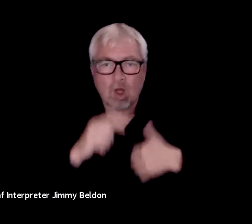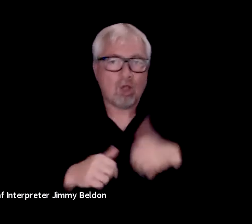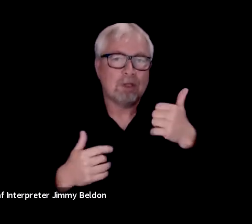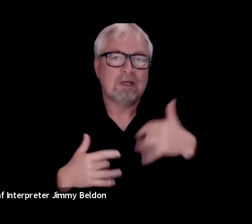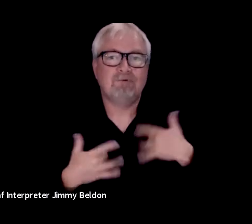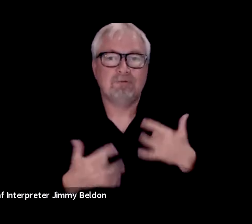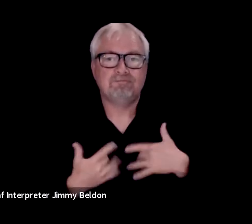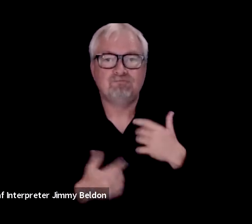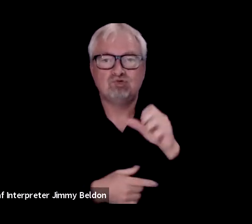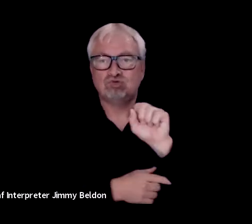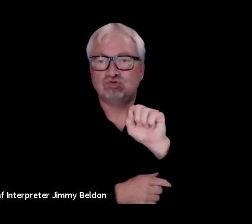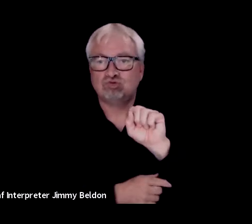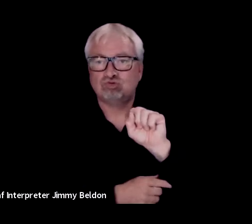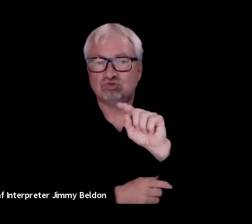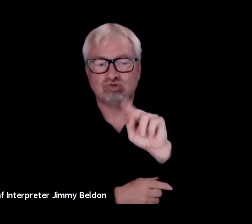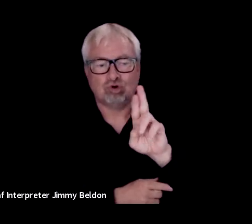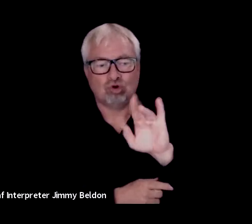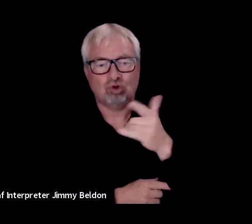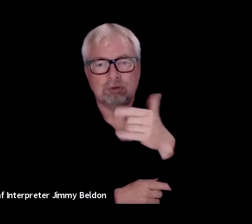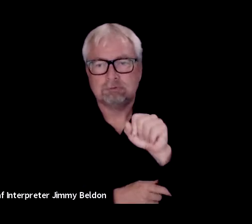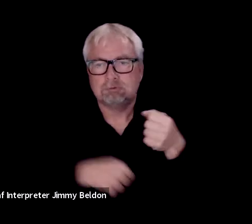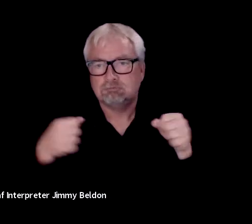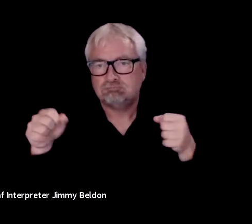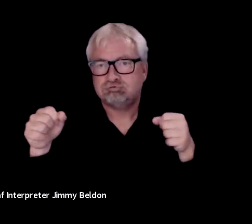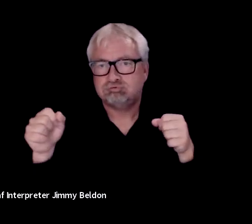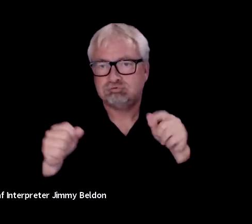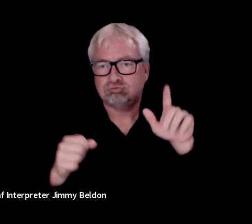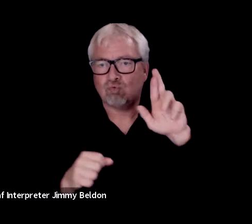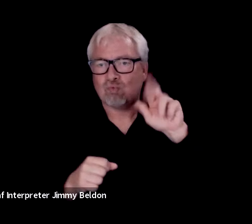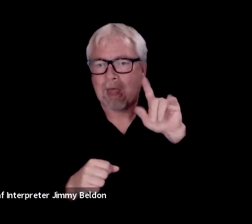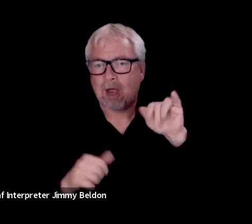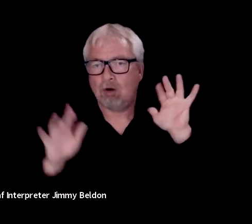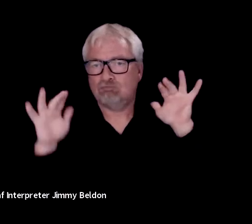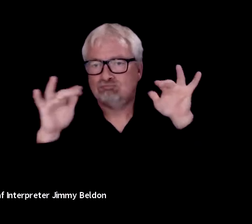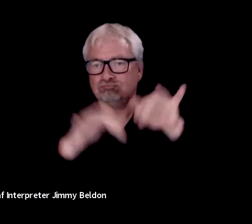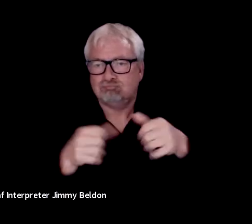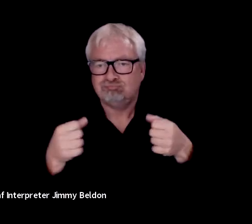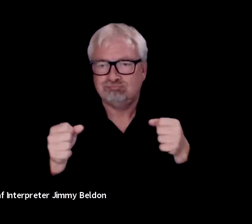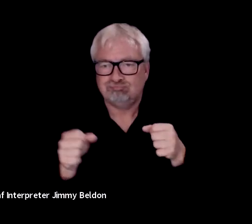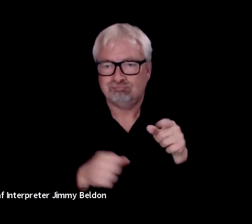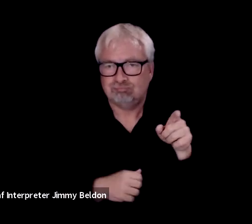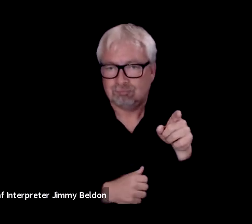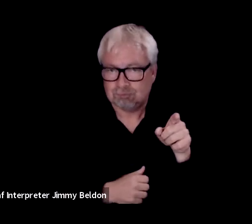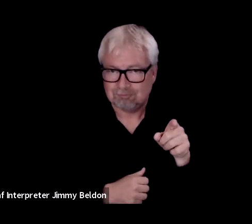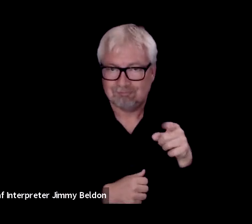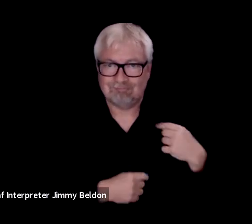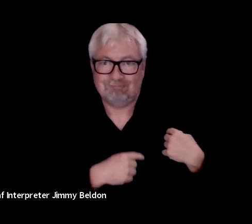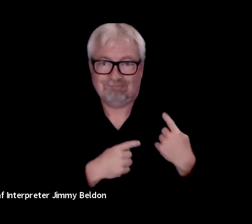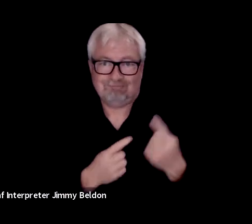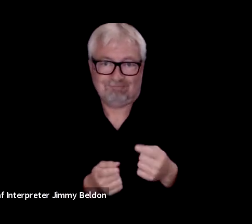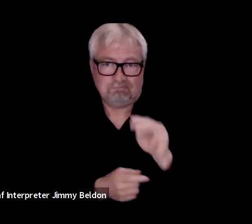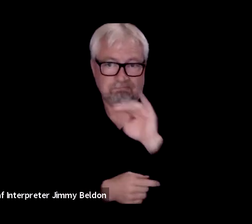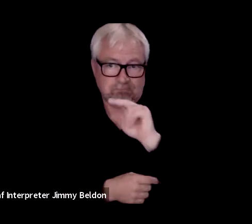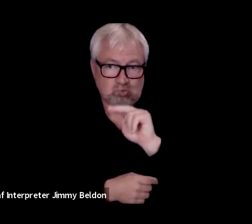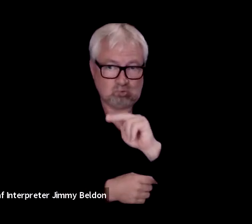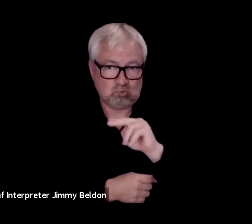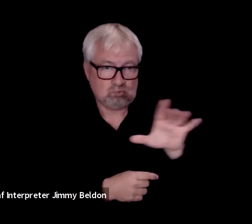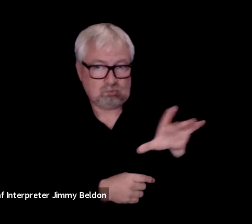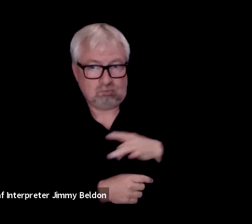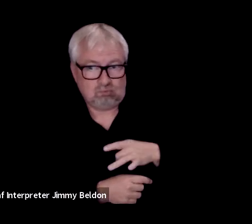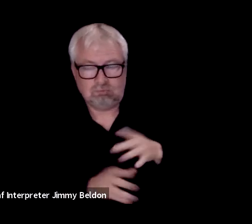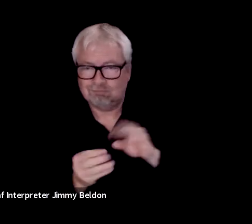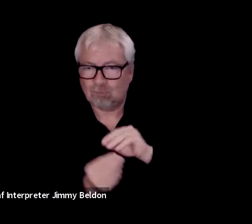we've updated before, we have 33 Minnesota cases associated with the rally, and are also seeing cases